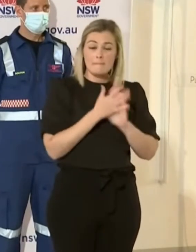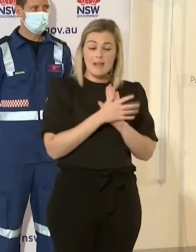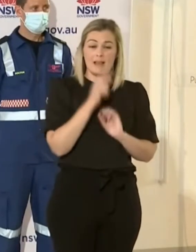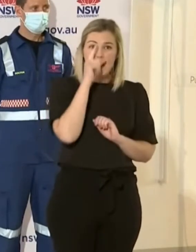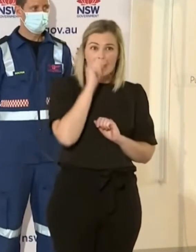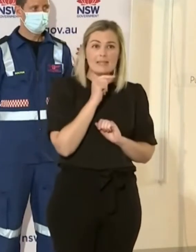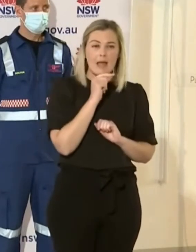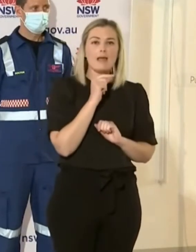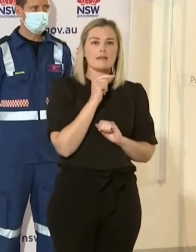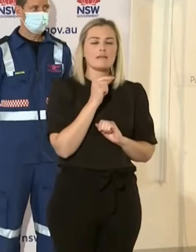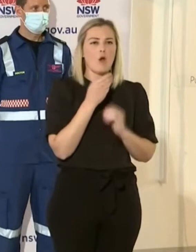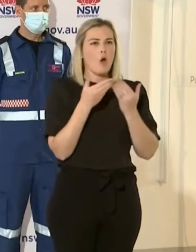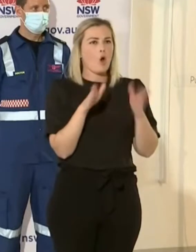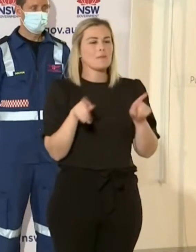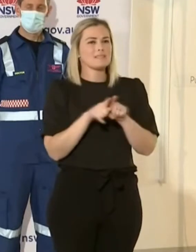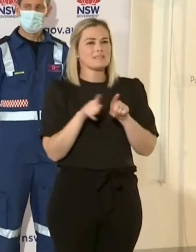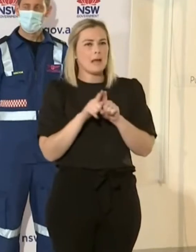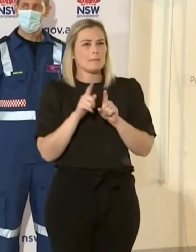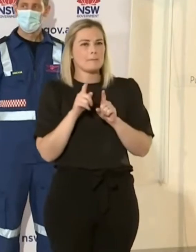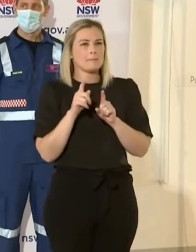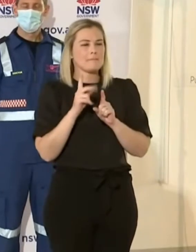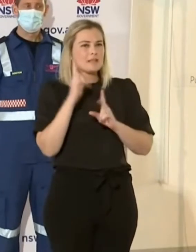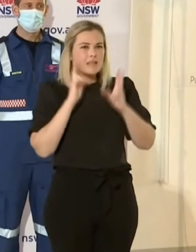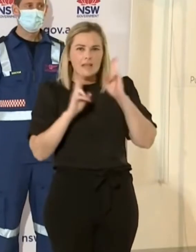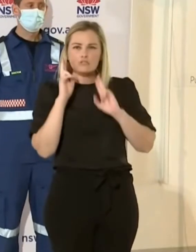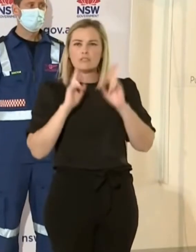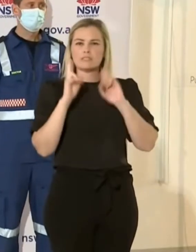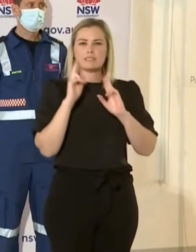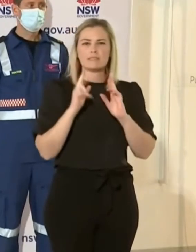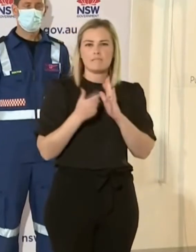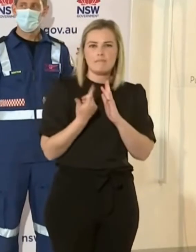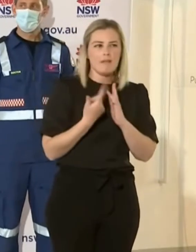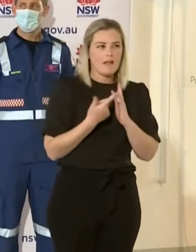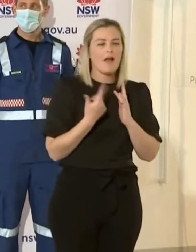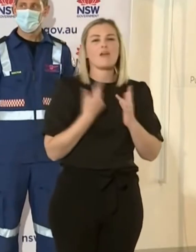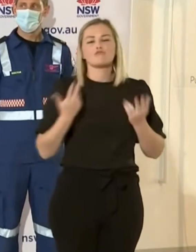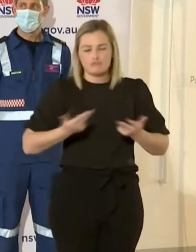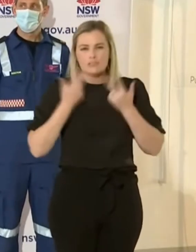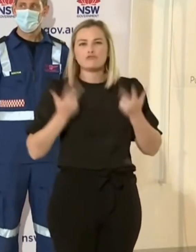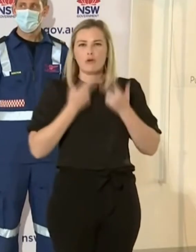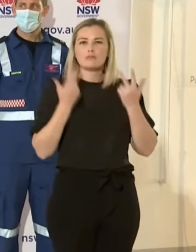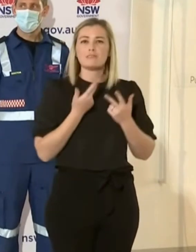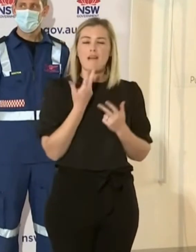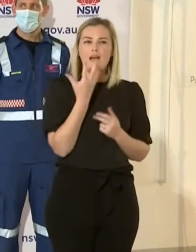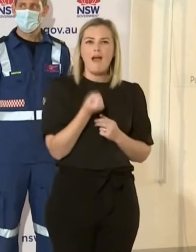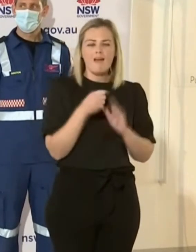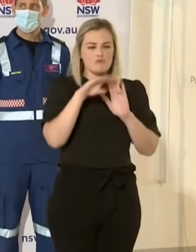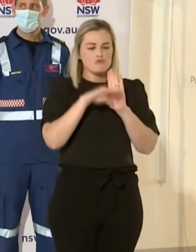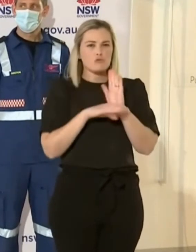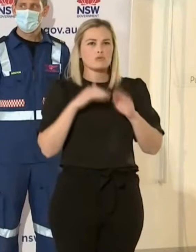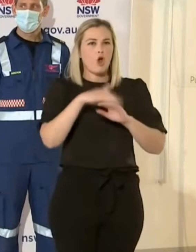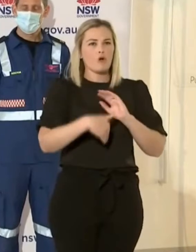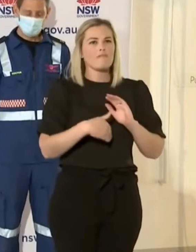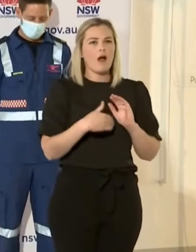been let down by these new rules. I have to say I have more than passing sympathy with that situation. I mean,